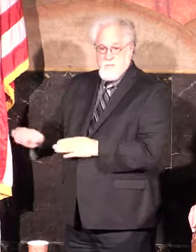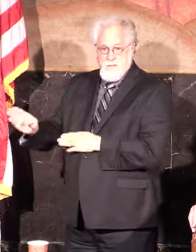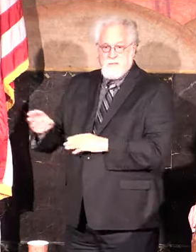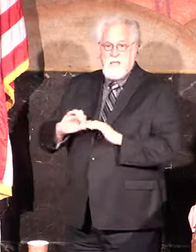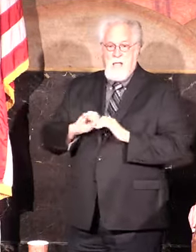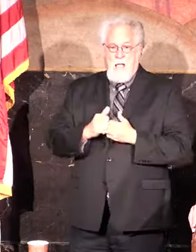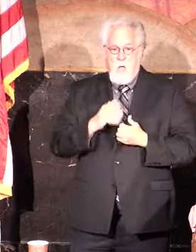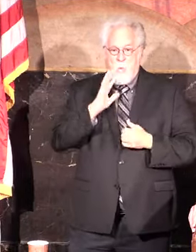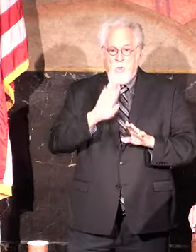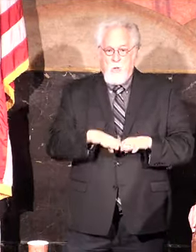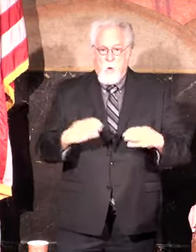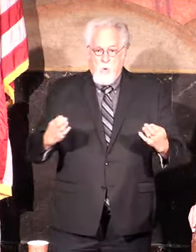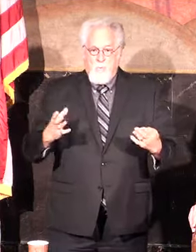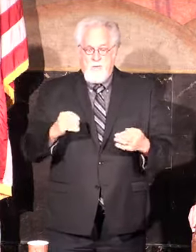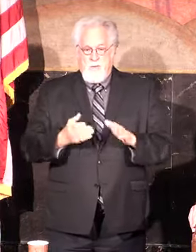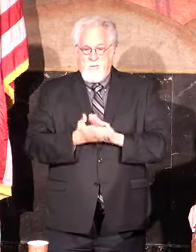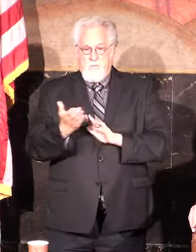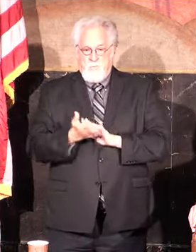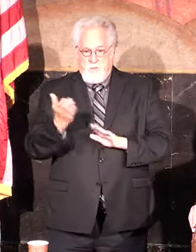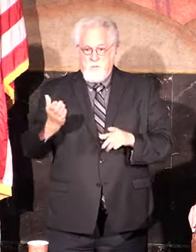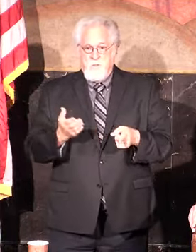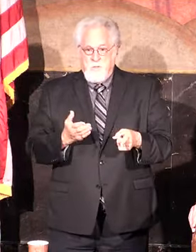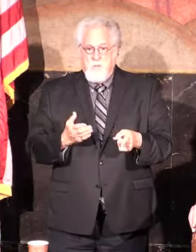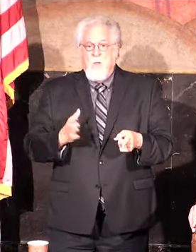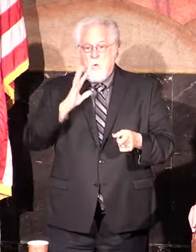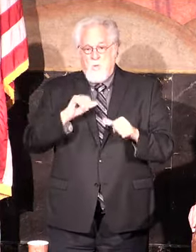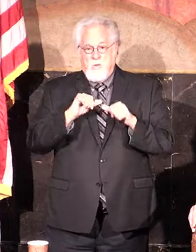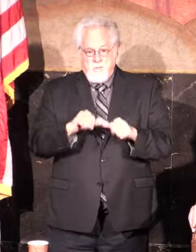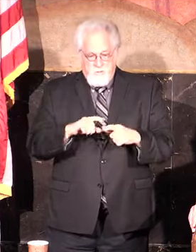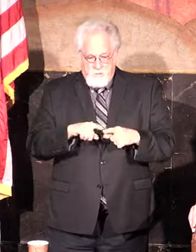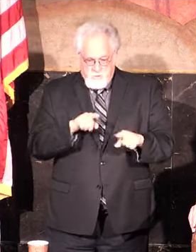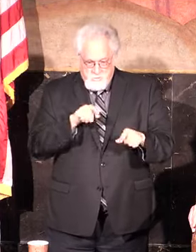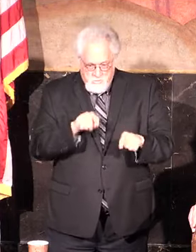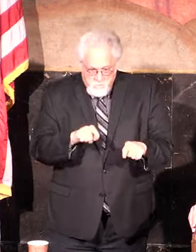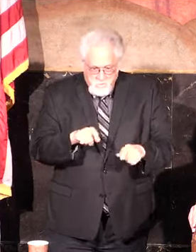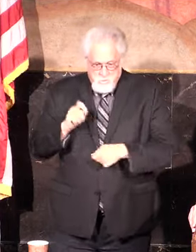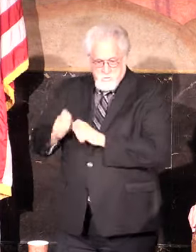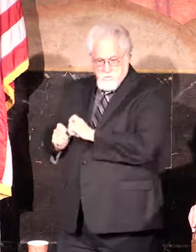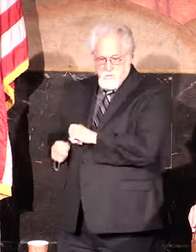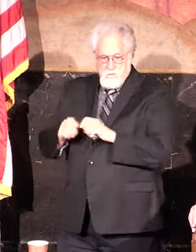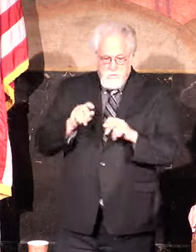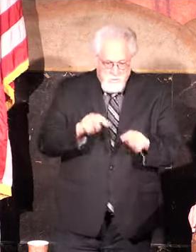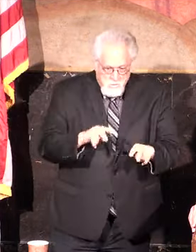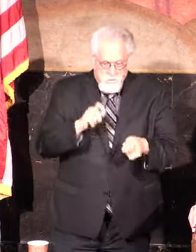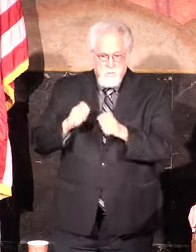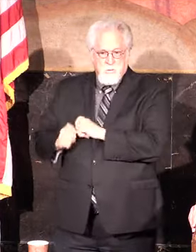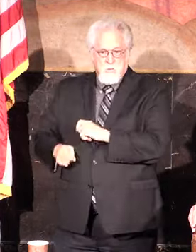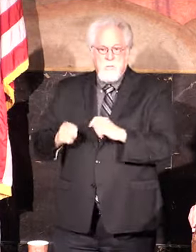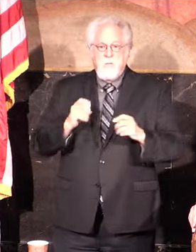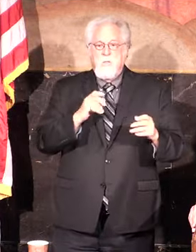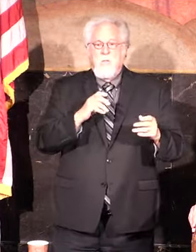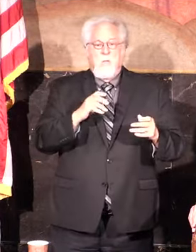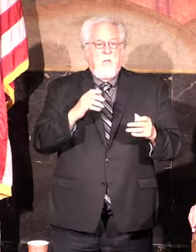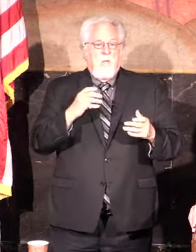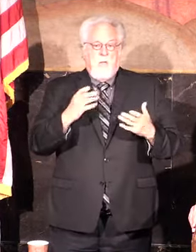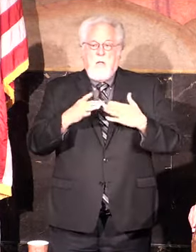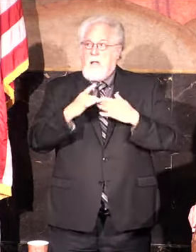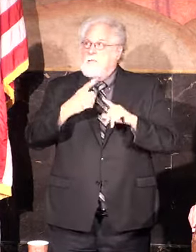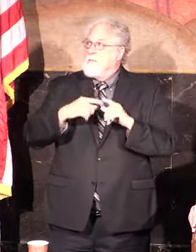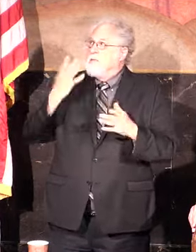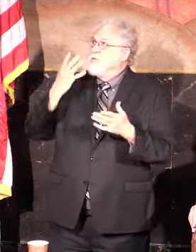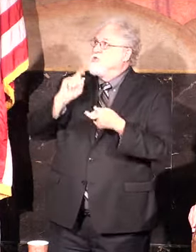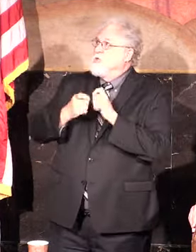how they're going to open and operate. And they will continue to do that as they learn from one another and as guidance may change from the CDC and